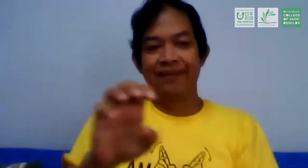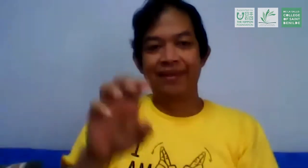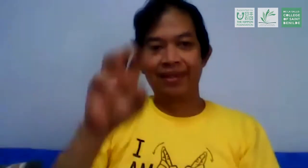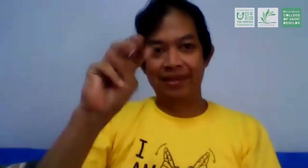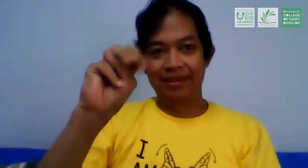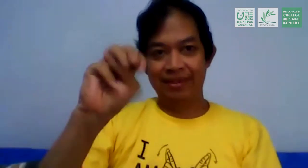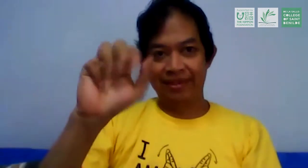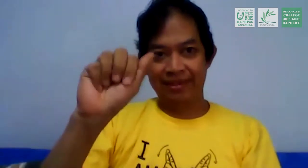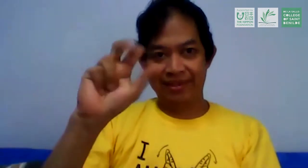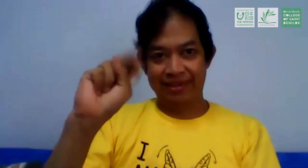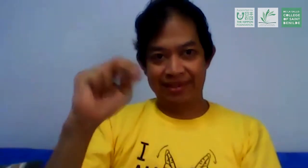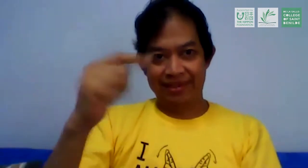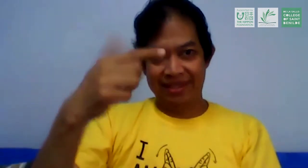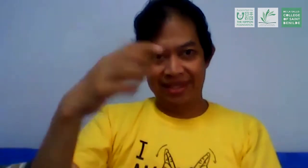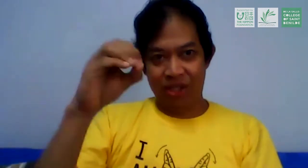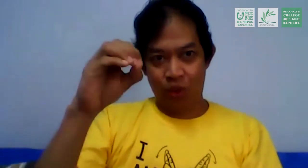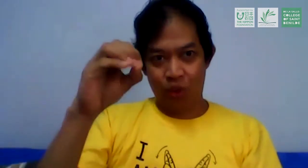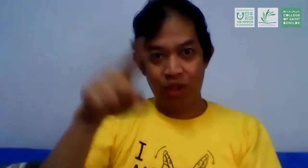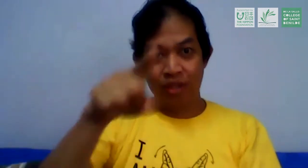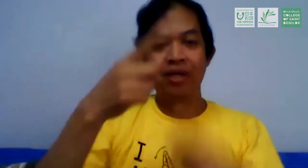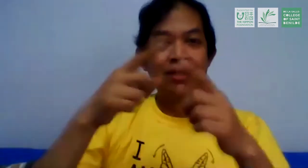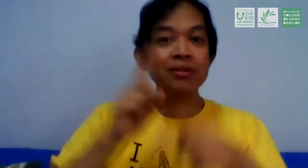signs. So for me, it's